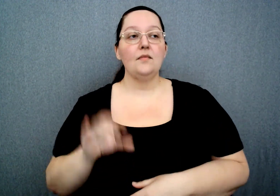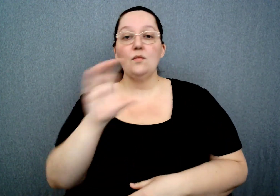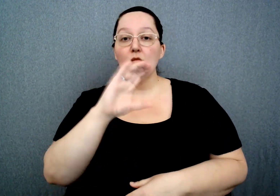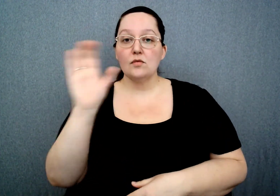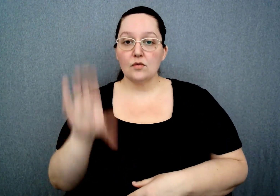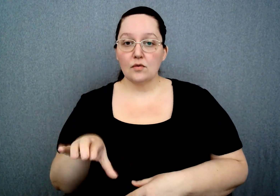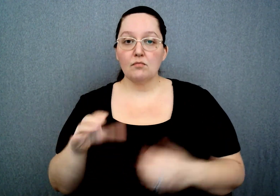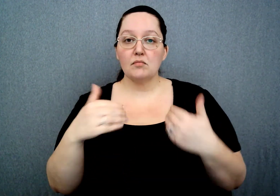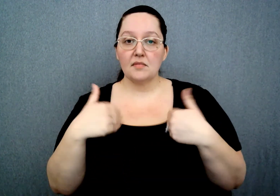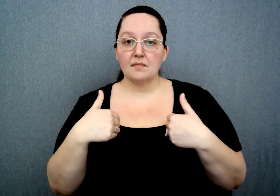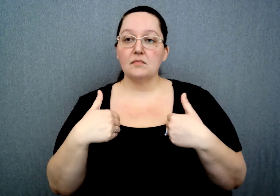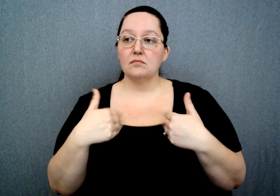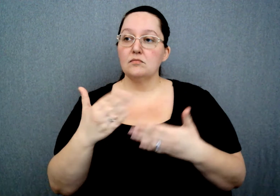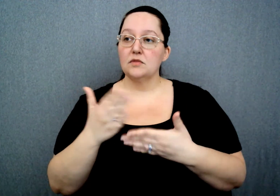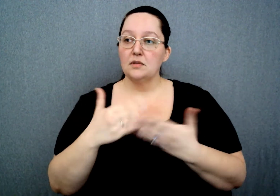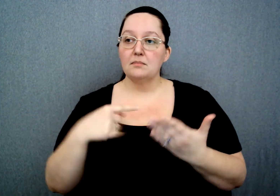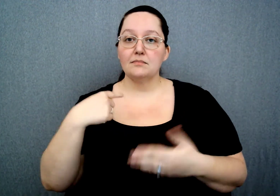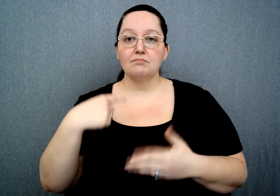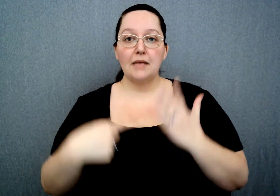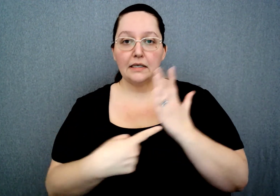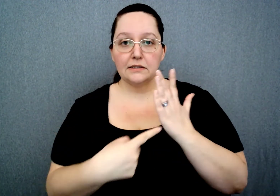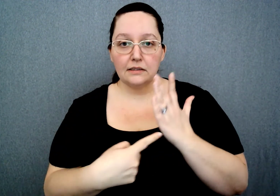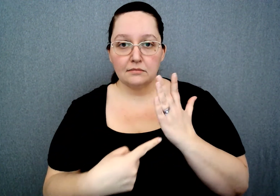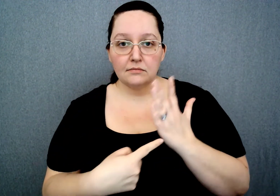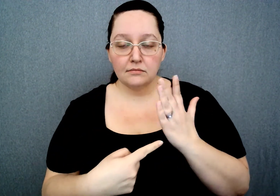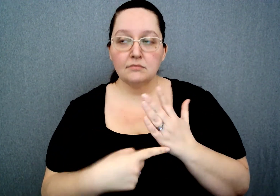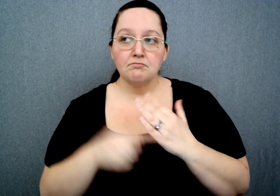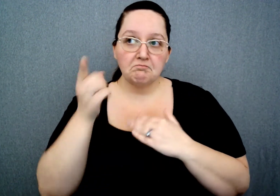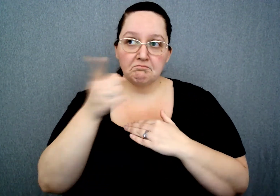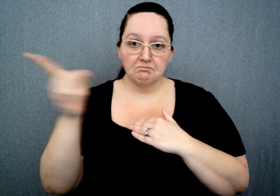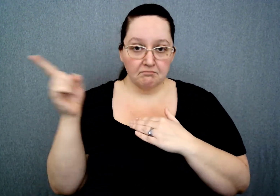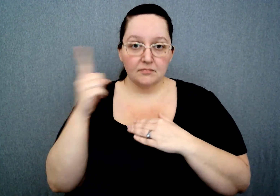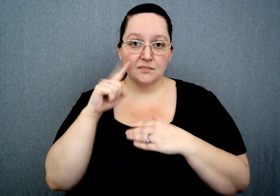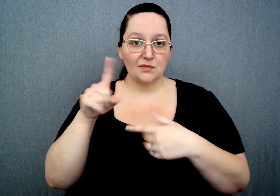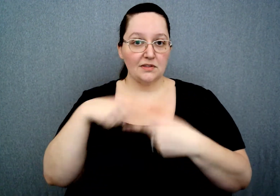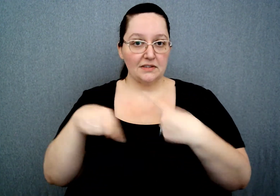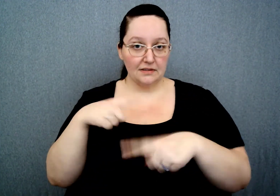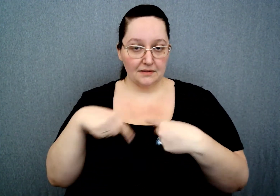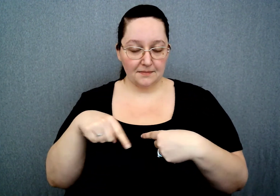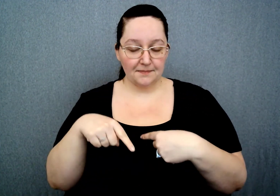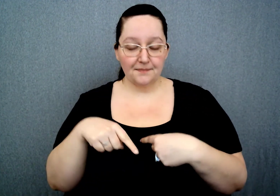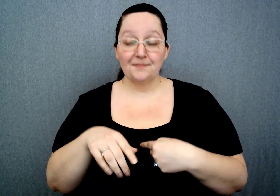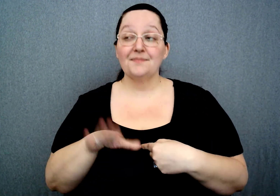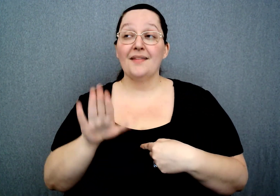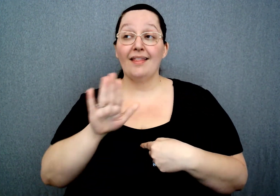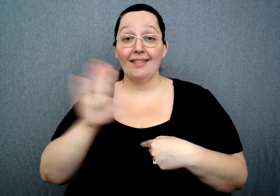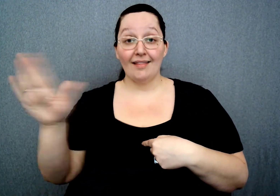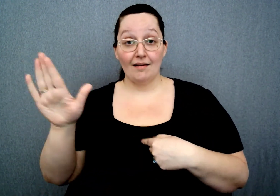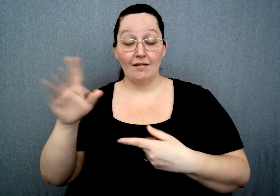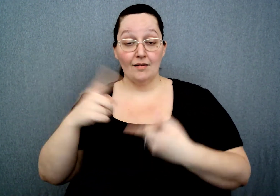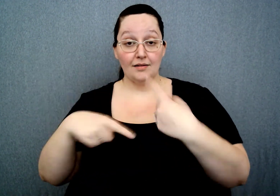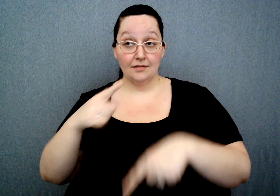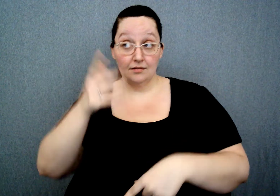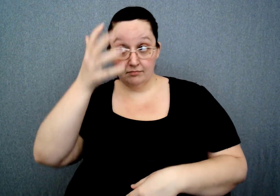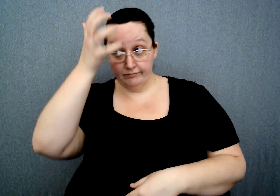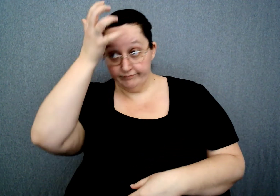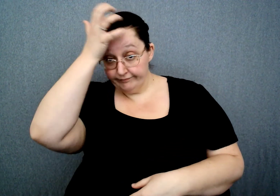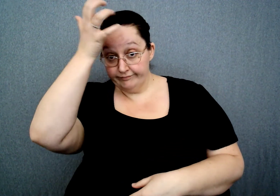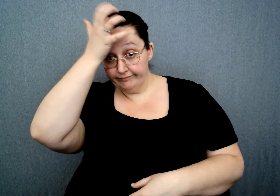were talking about pizza, but Chicago has their own accent when it comes to signing. They have